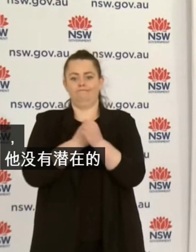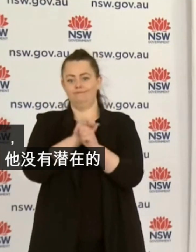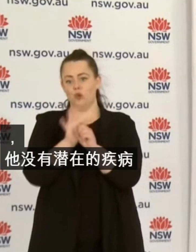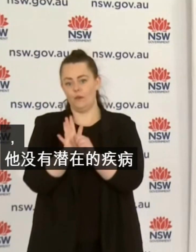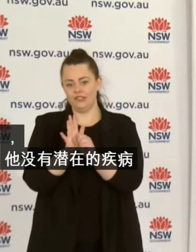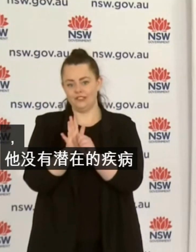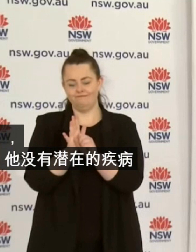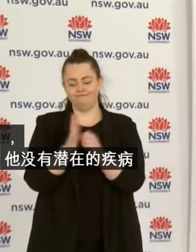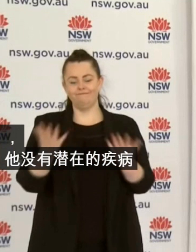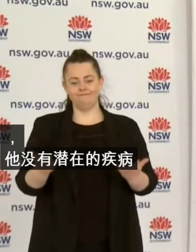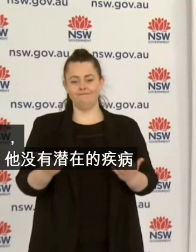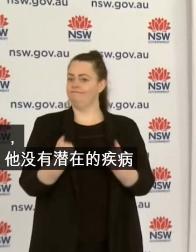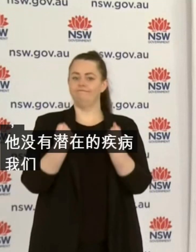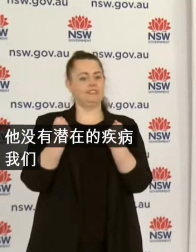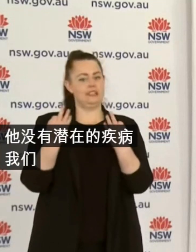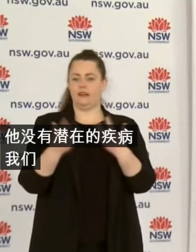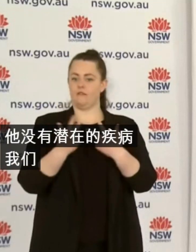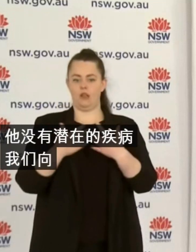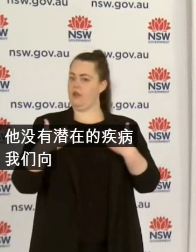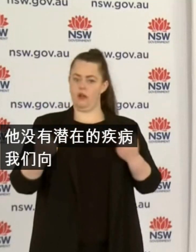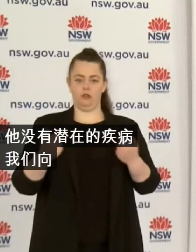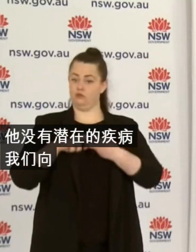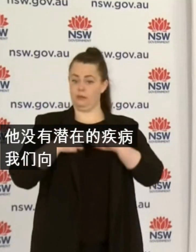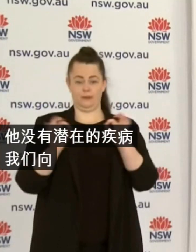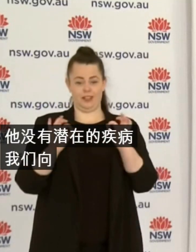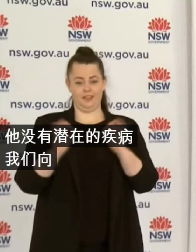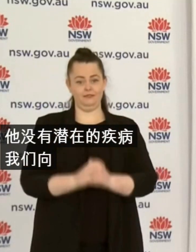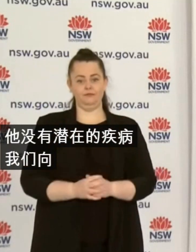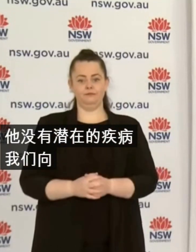have underlying conditions. We extend our sincere